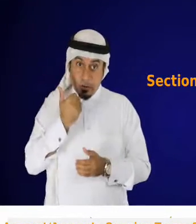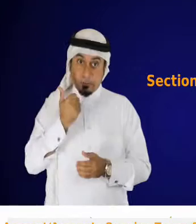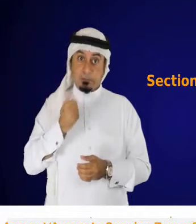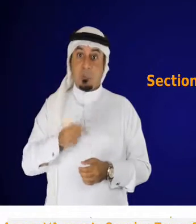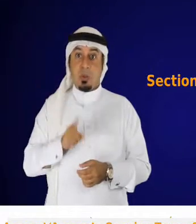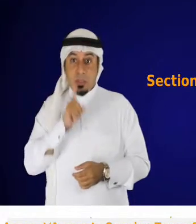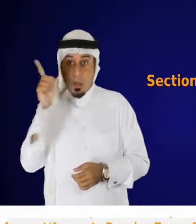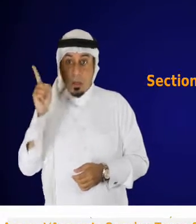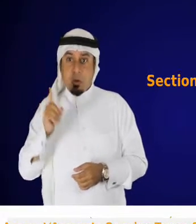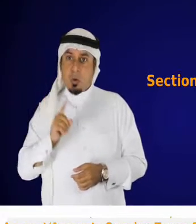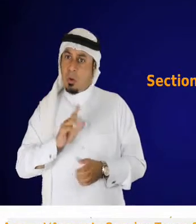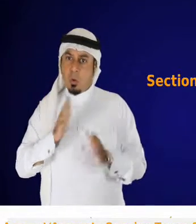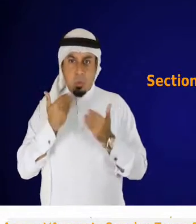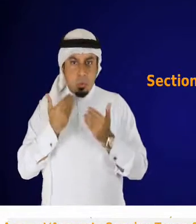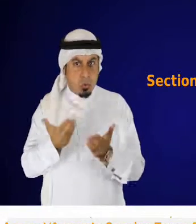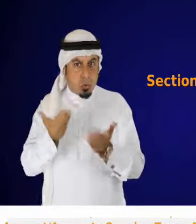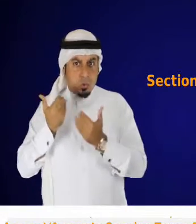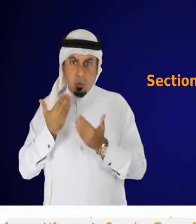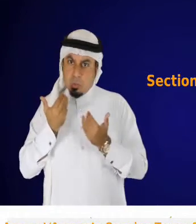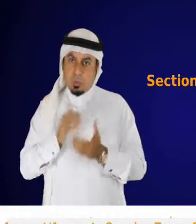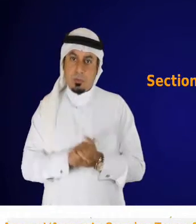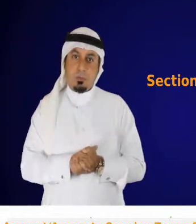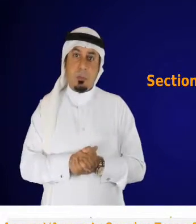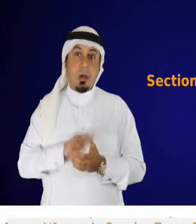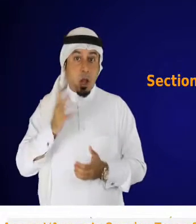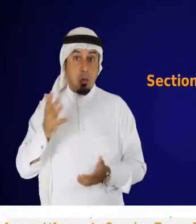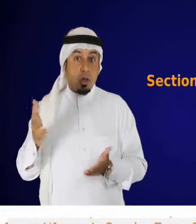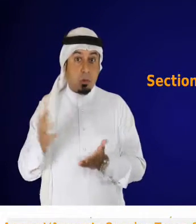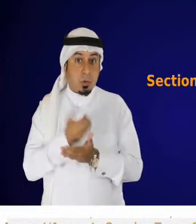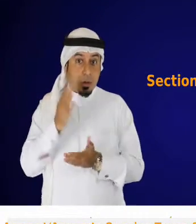are obtained and necessary fees paid.